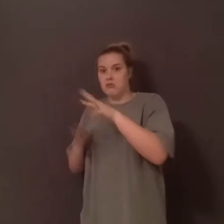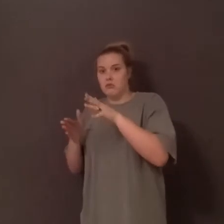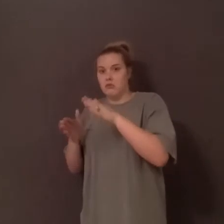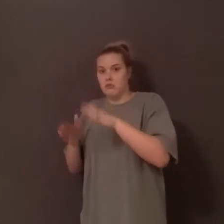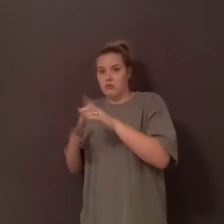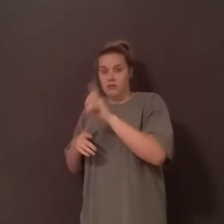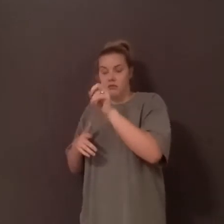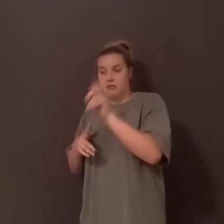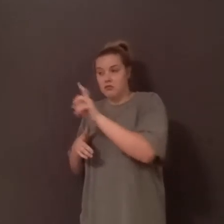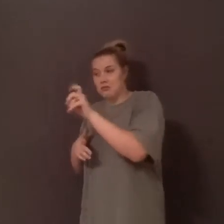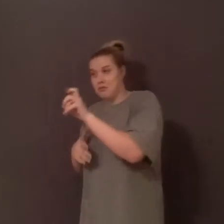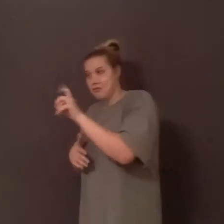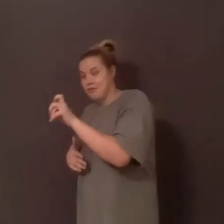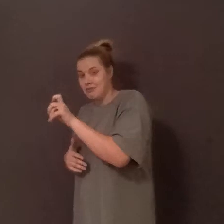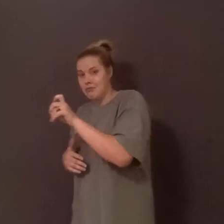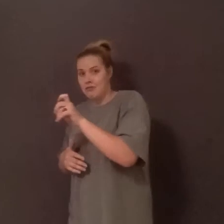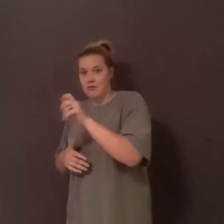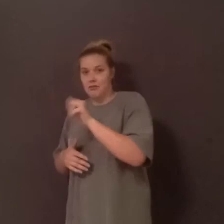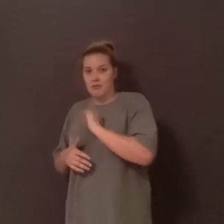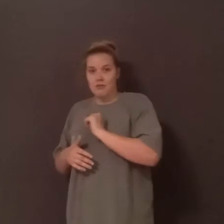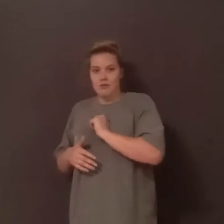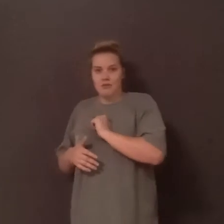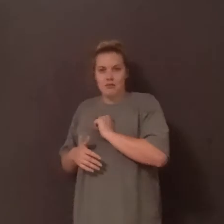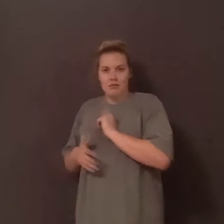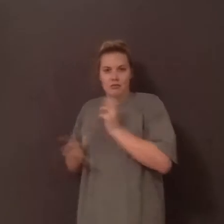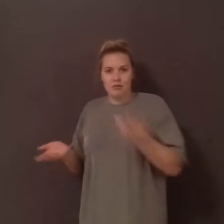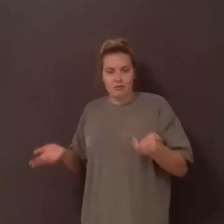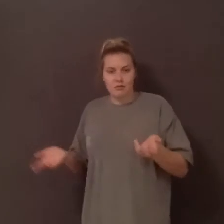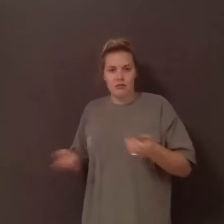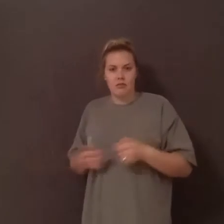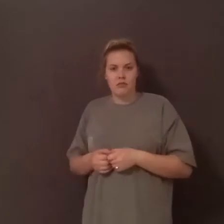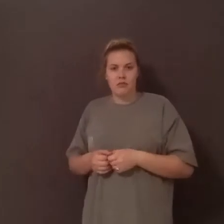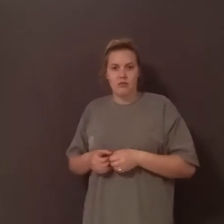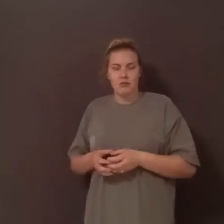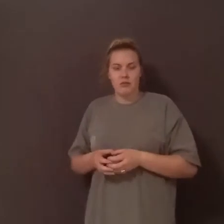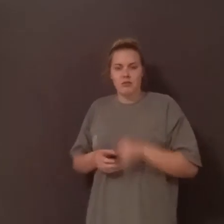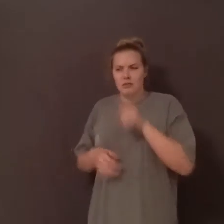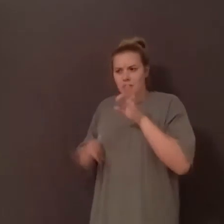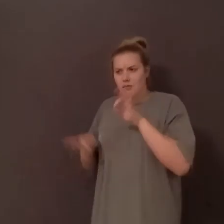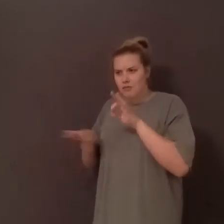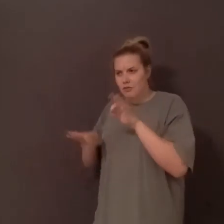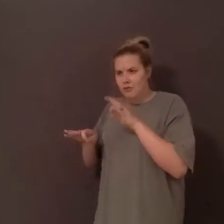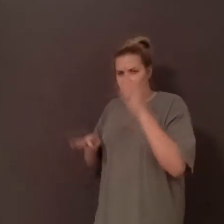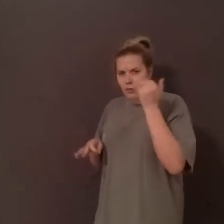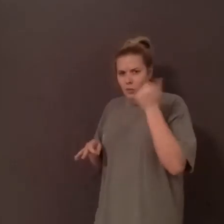asking themselves right now, but let me be the guinea pig for a moment. See if you can explain to me why I would want to be a